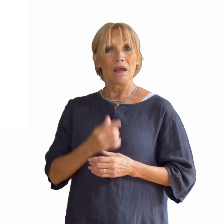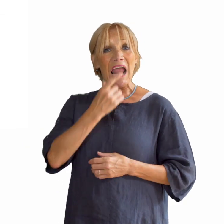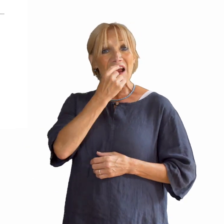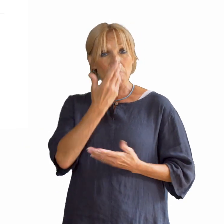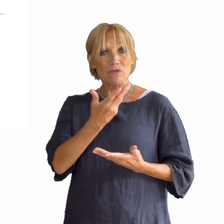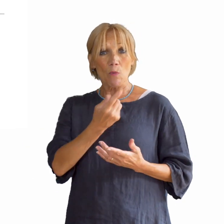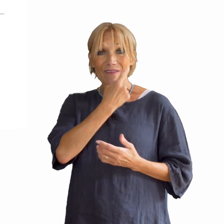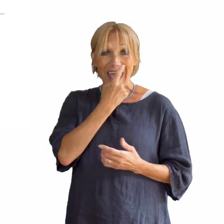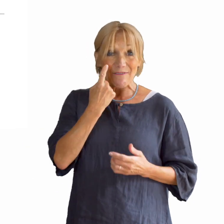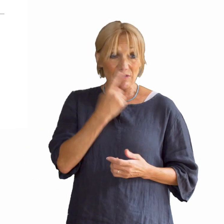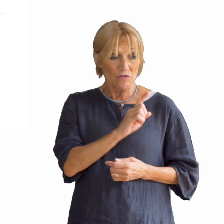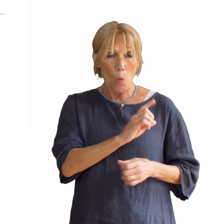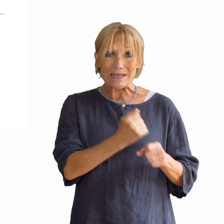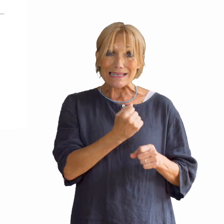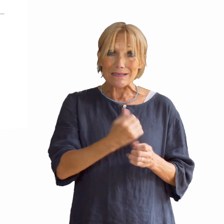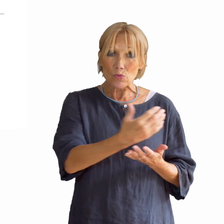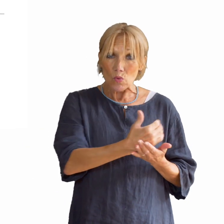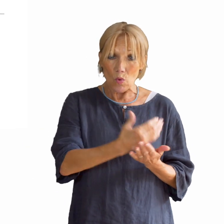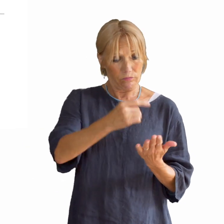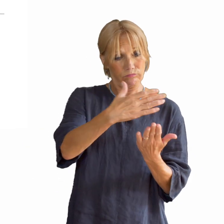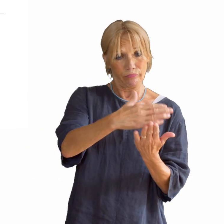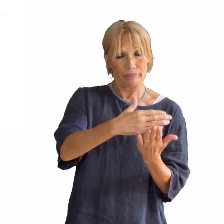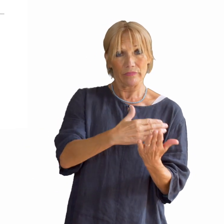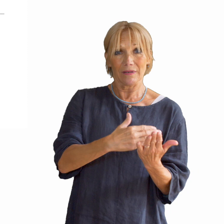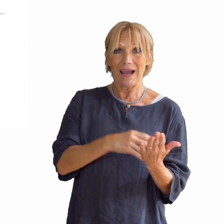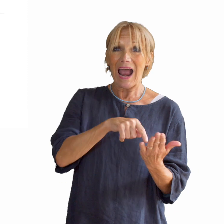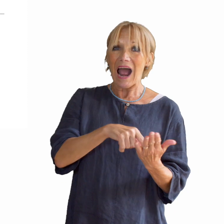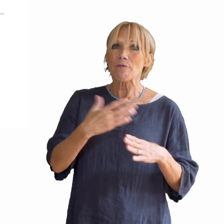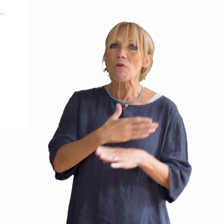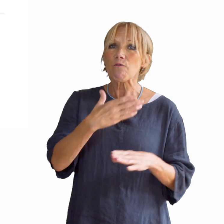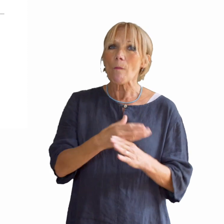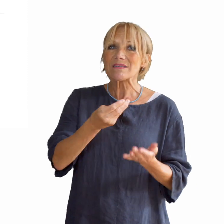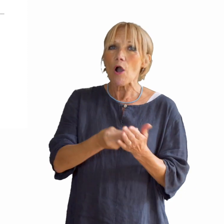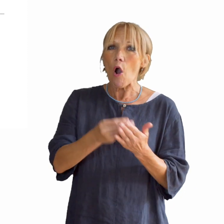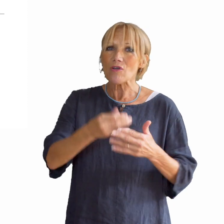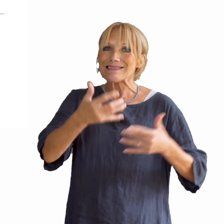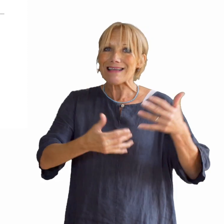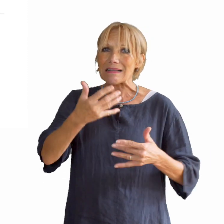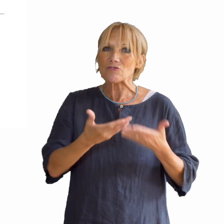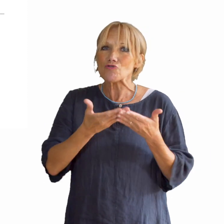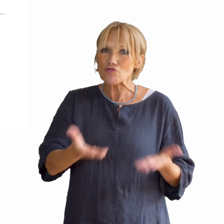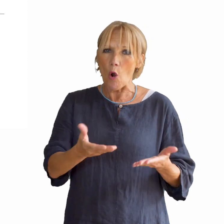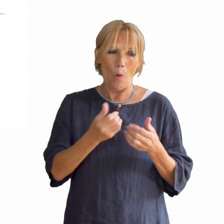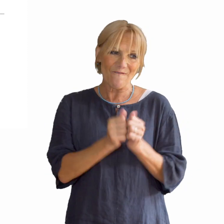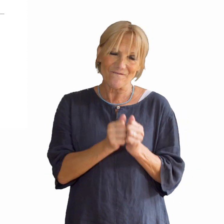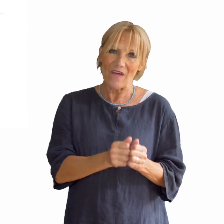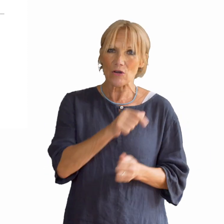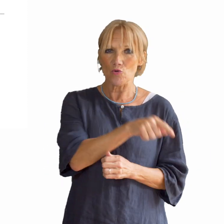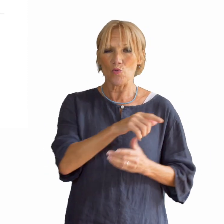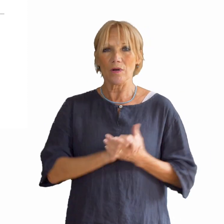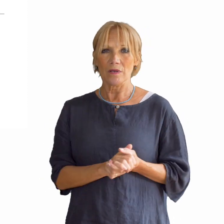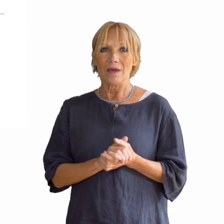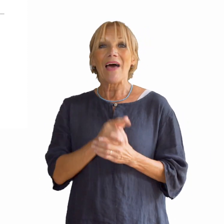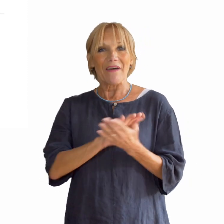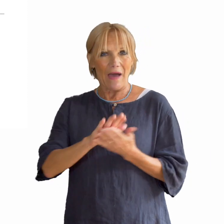If possible, gathering evidence on what your meeting centre does can help it sustain. Having performance and cost data is essential